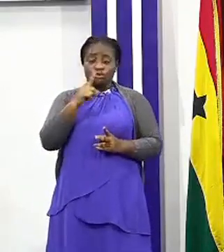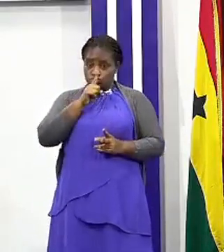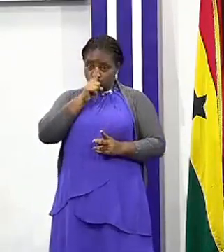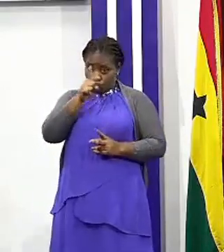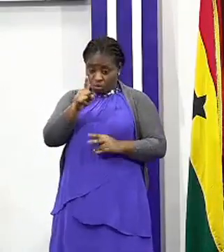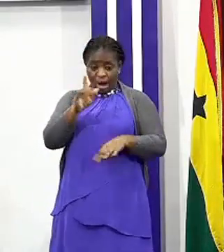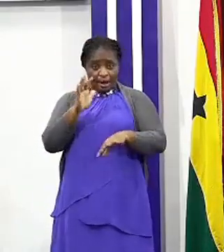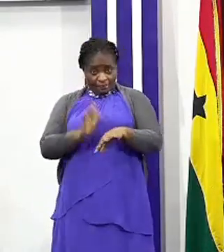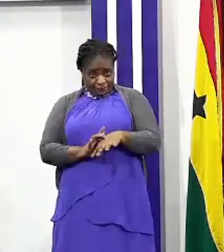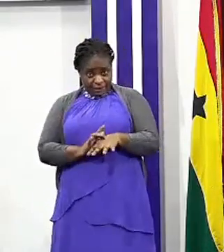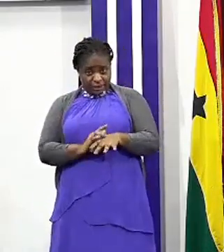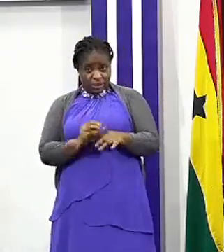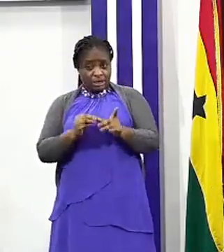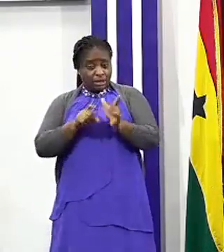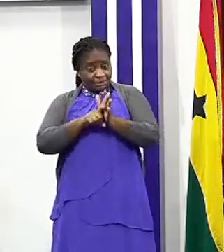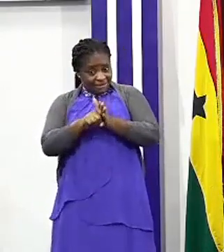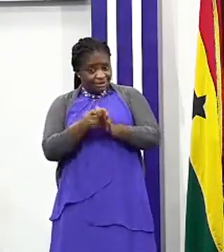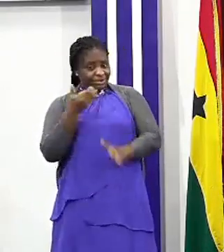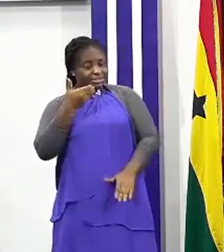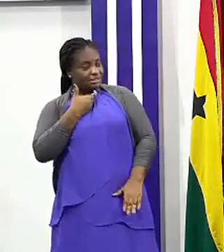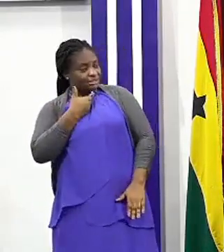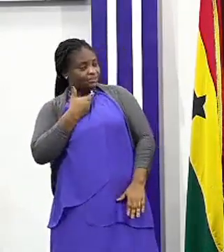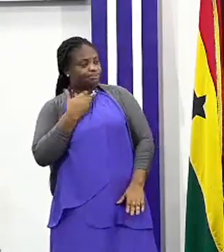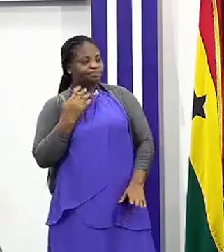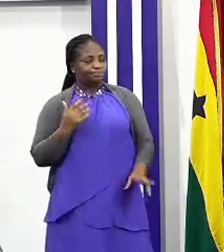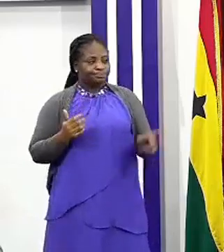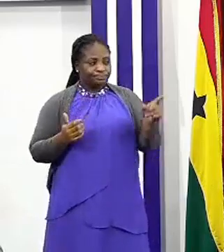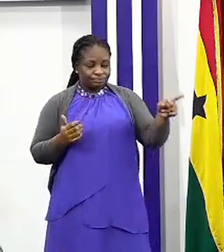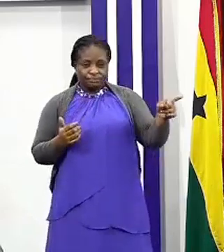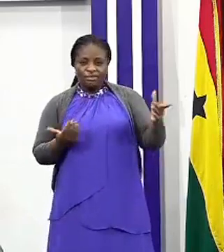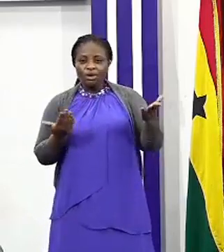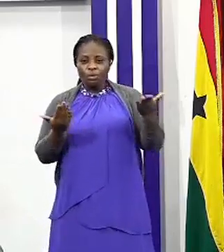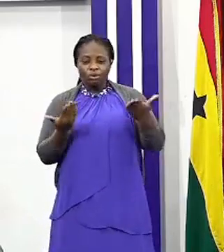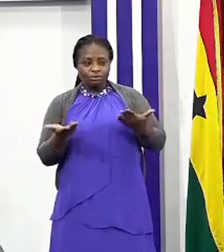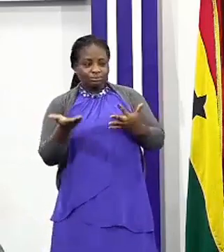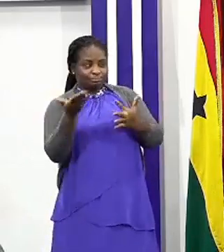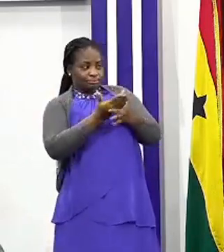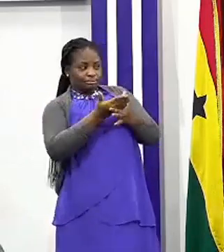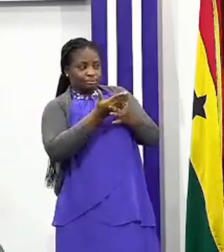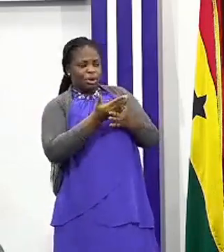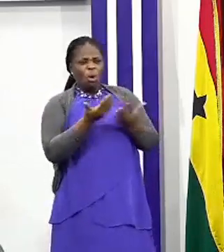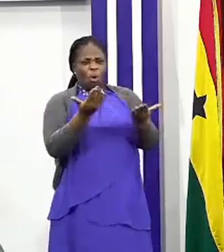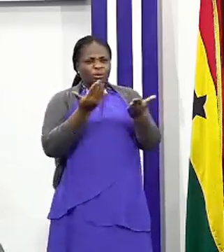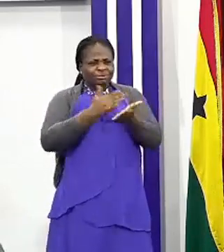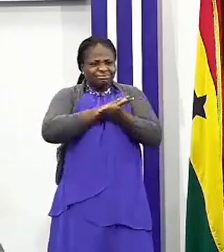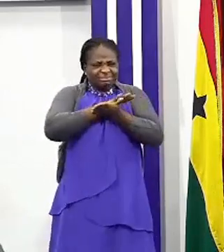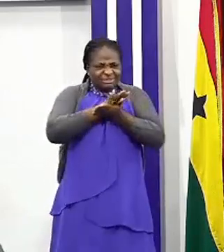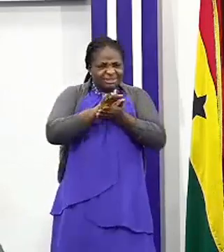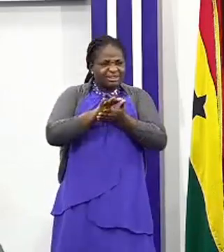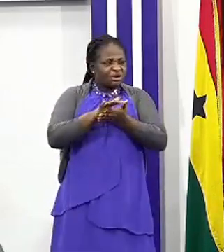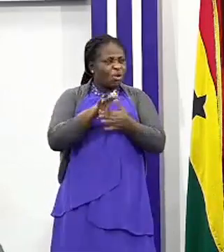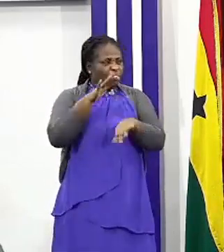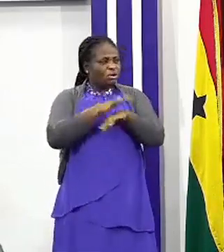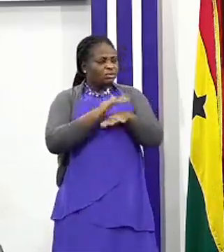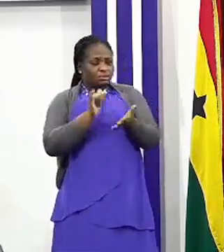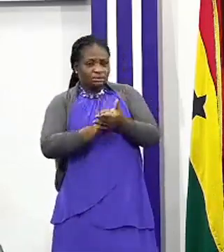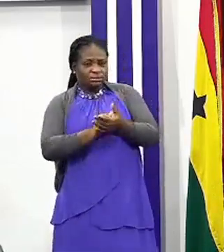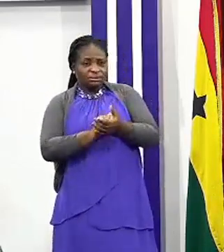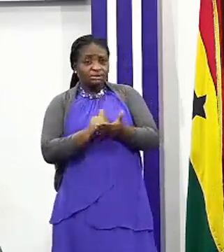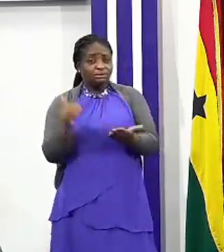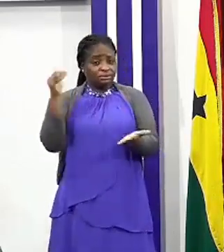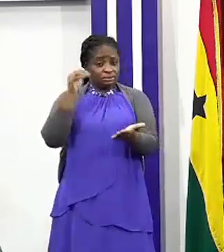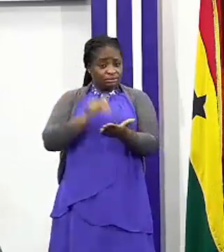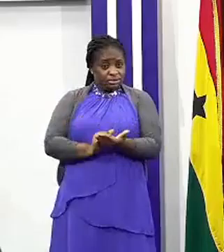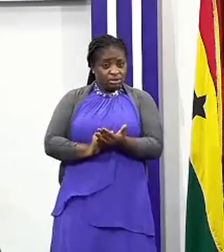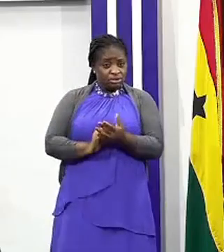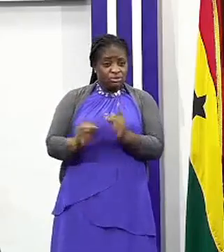been infected, the virus is present. Professor Babu, let me please interrupt you. Yes, we need please. Some clarity on this. Yes. And again, we are doing